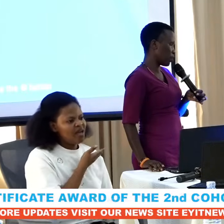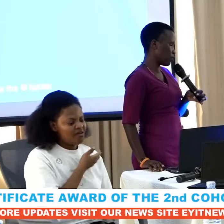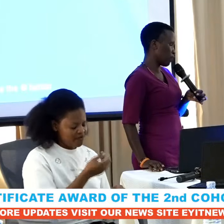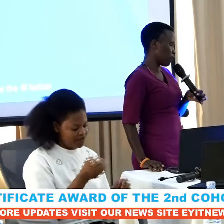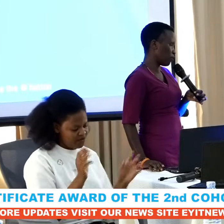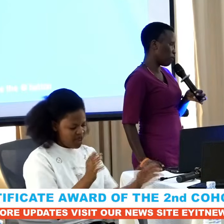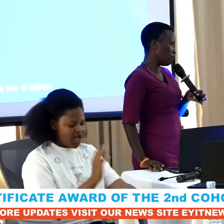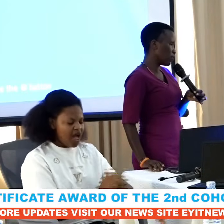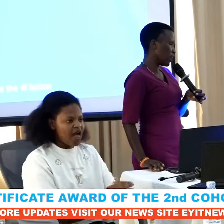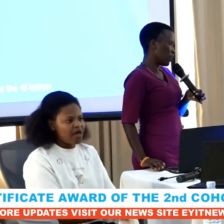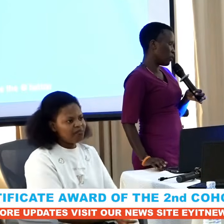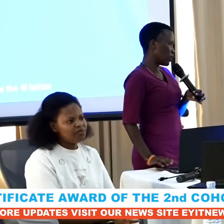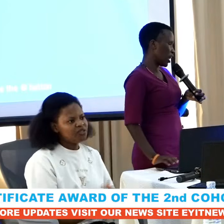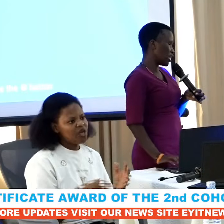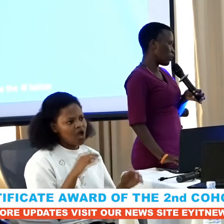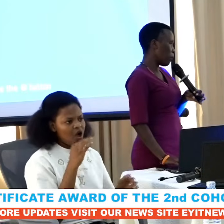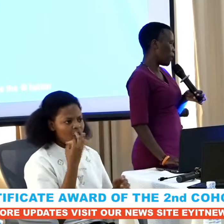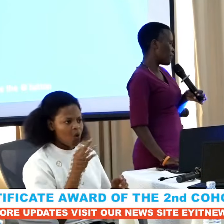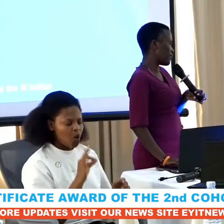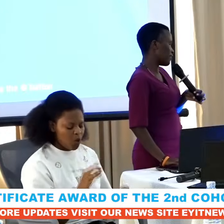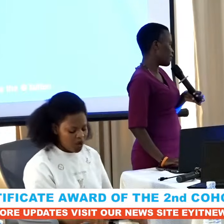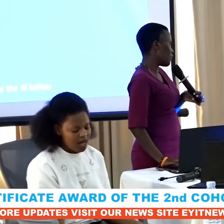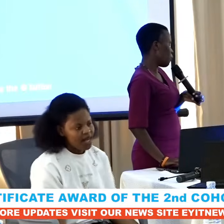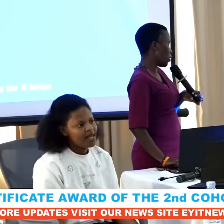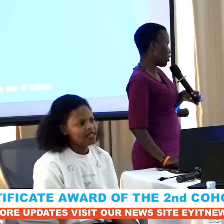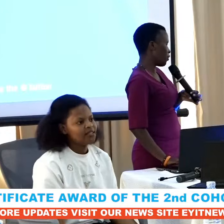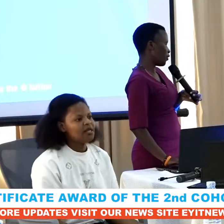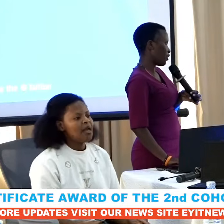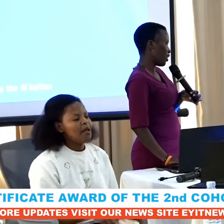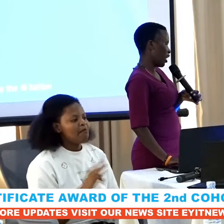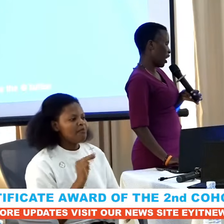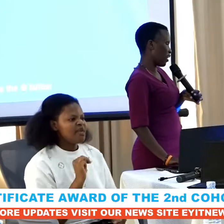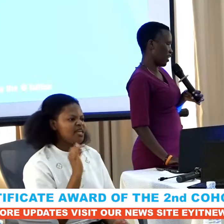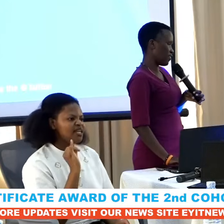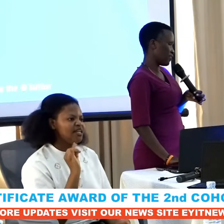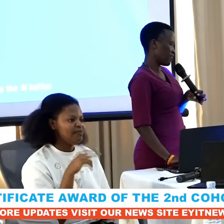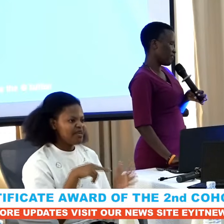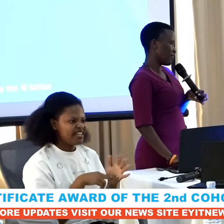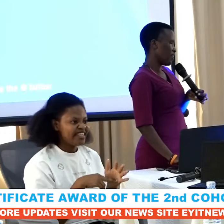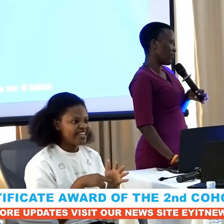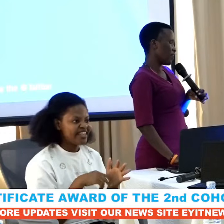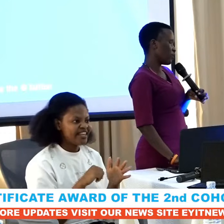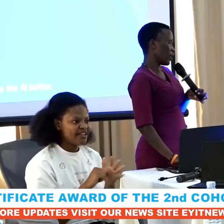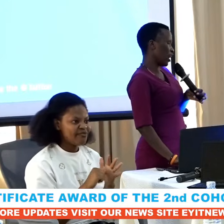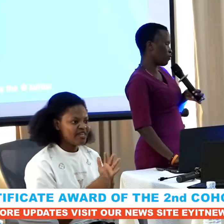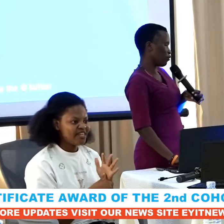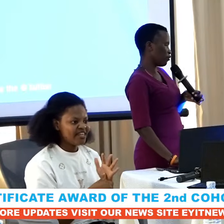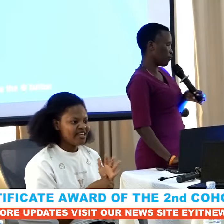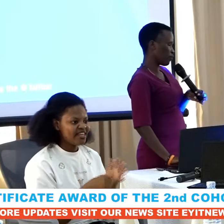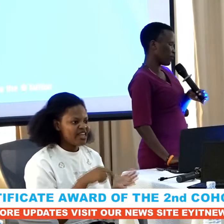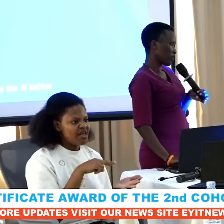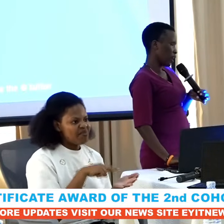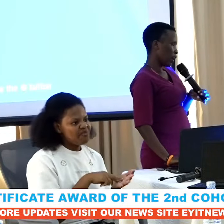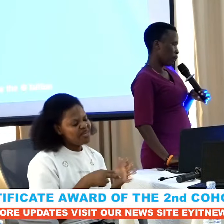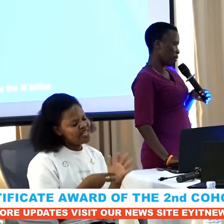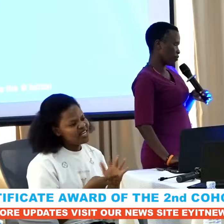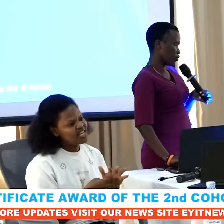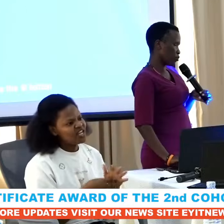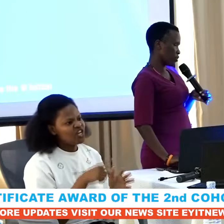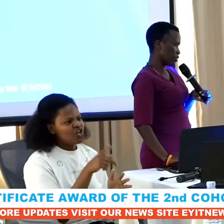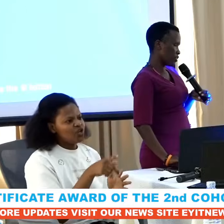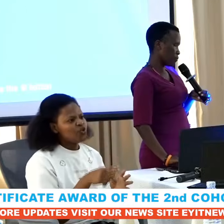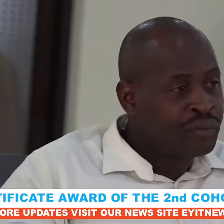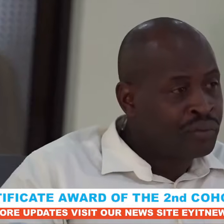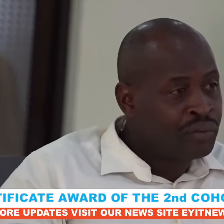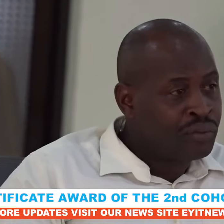you cannot perform on an equal basis with others. Then we have persons